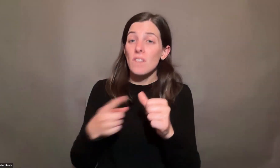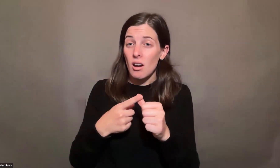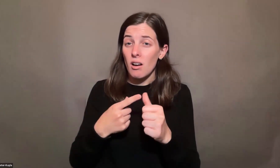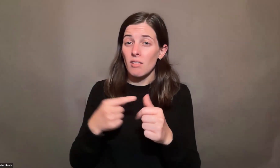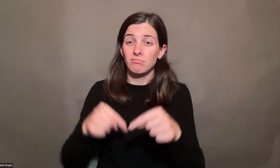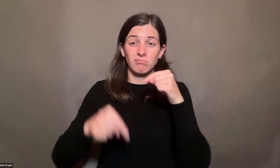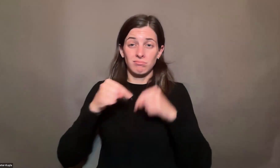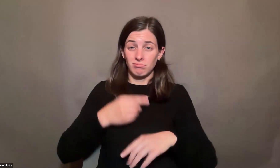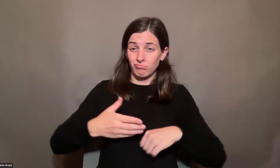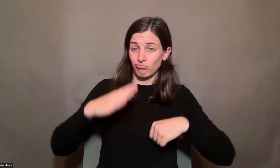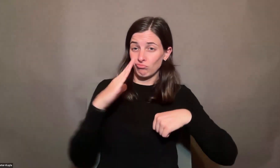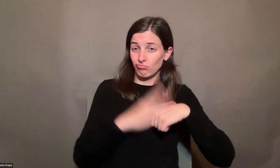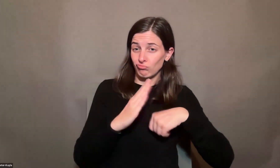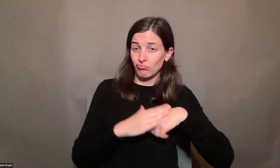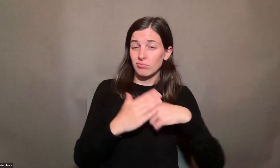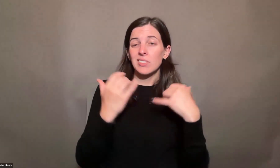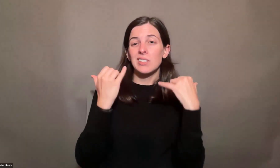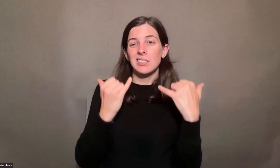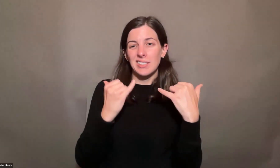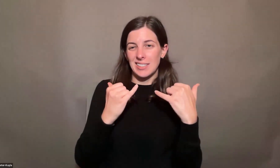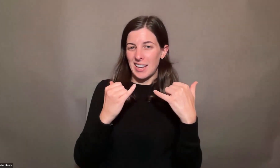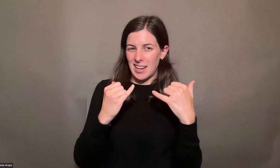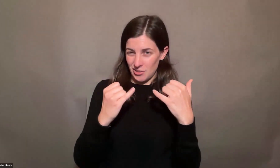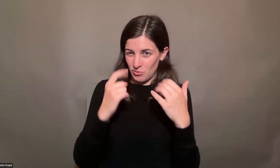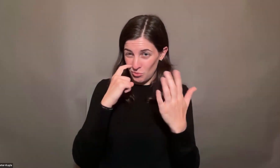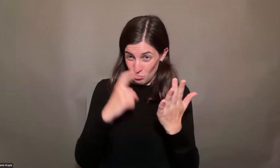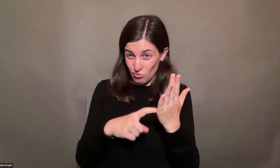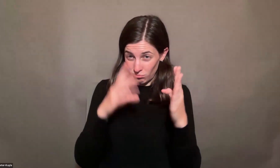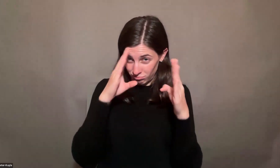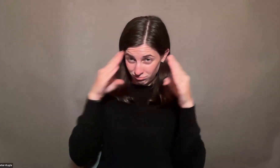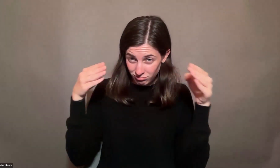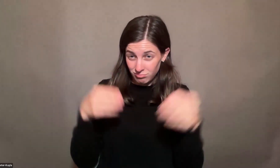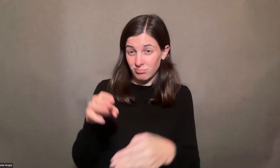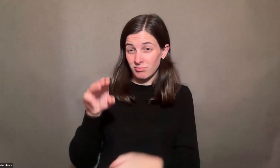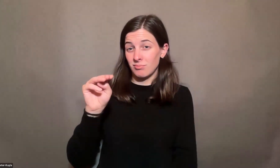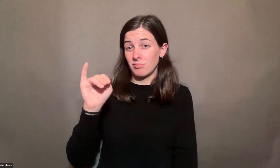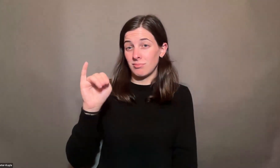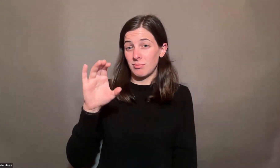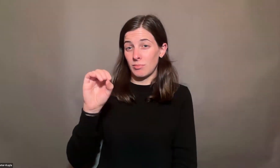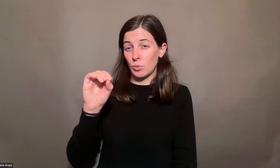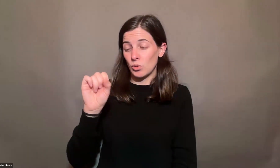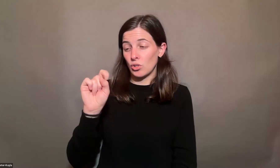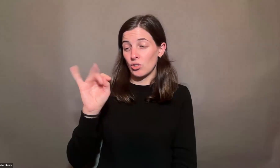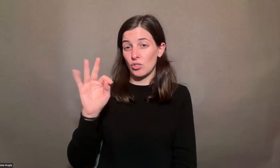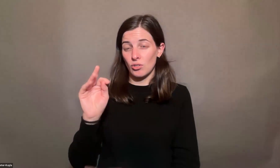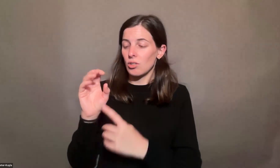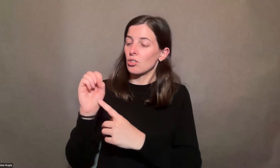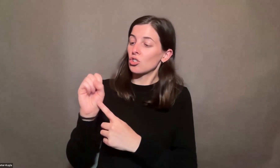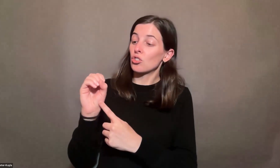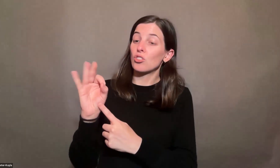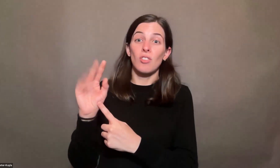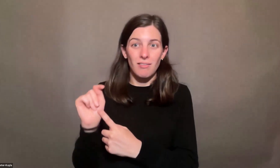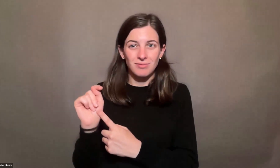I'm giving today is based on the Microsoft suite, but the tips I'm providing you can be applied regardless of the type of software you might be